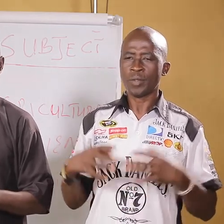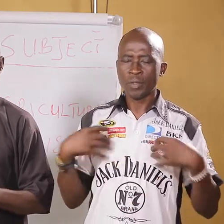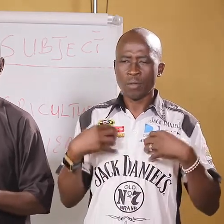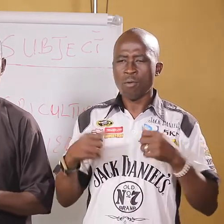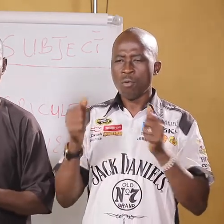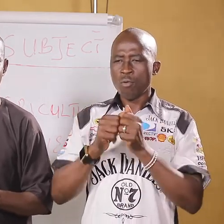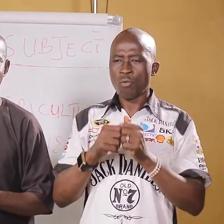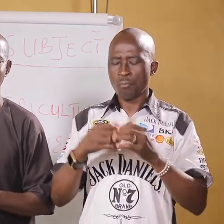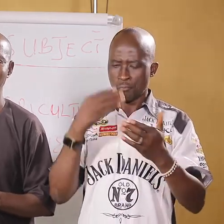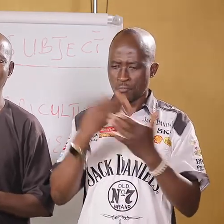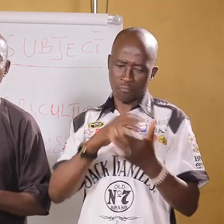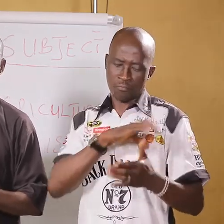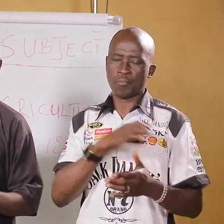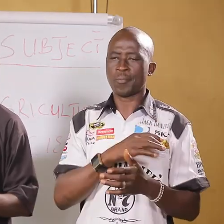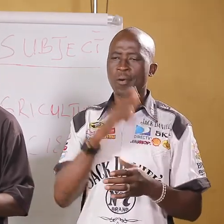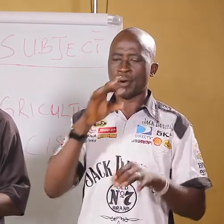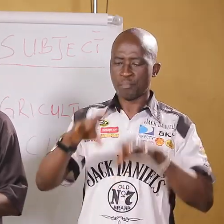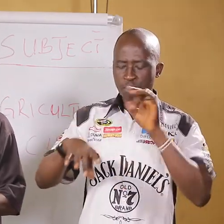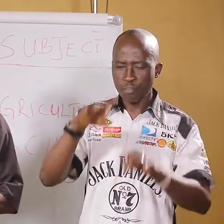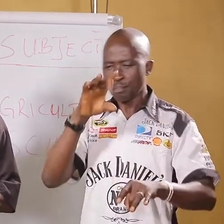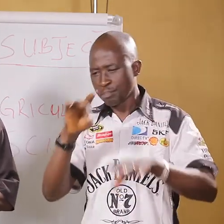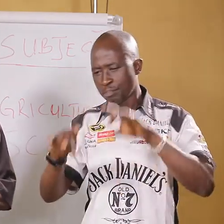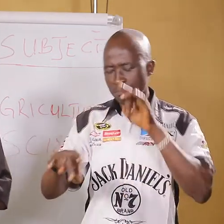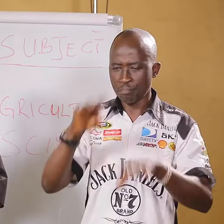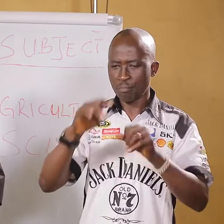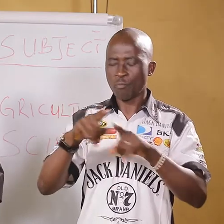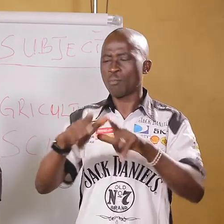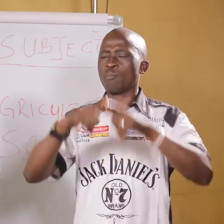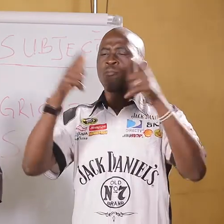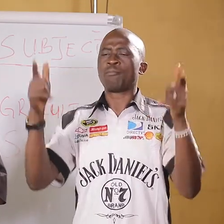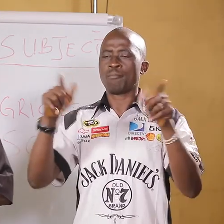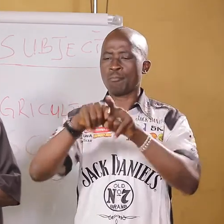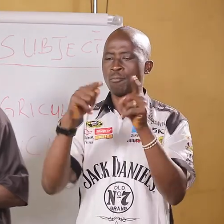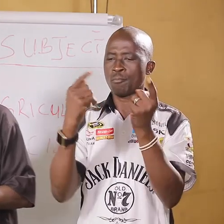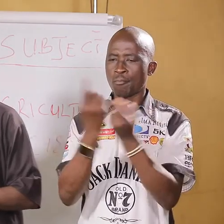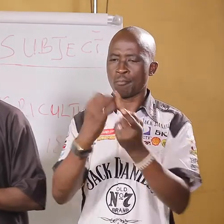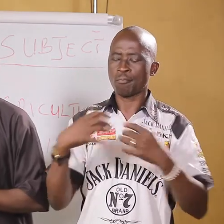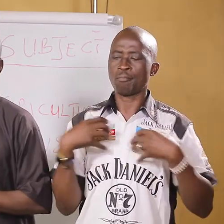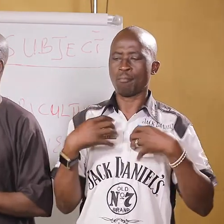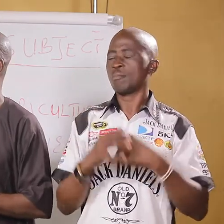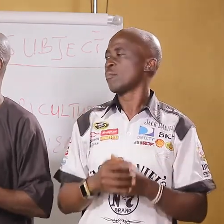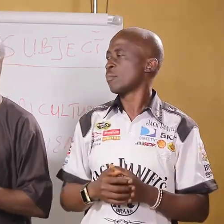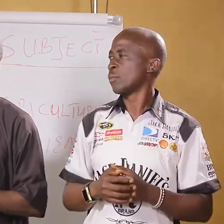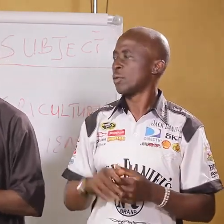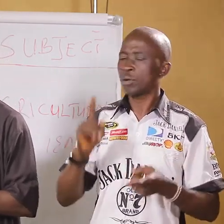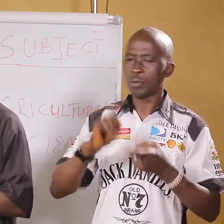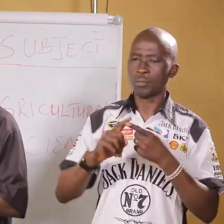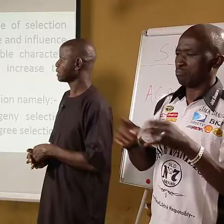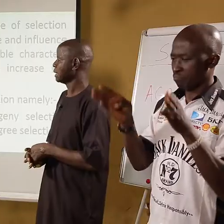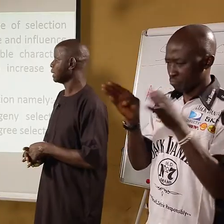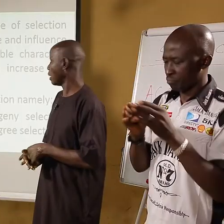Animals with the desirable characters are selected from a large number of animals to be